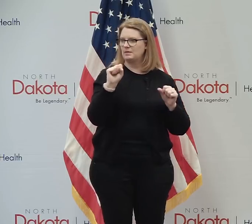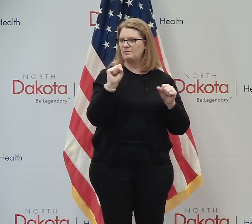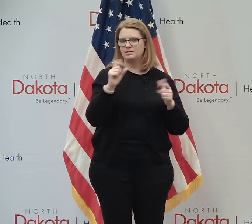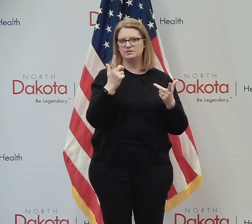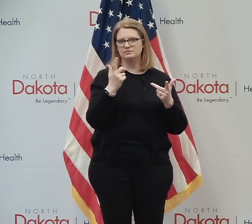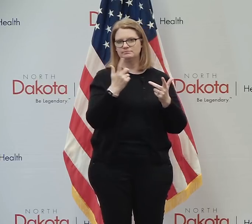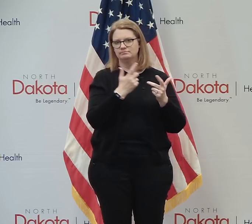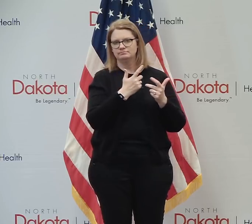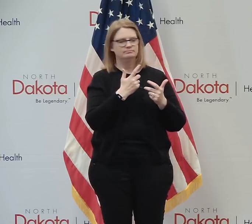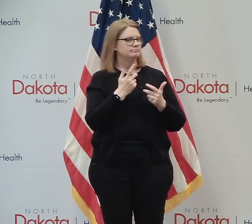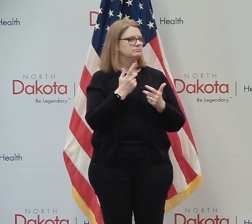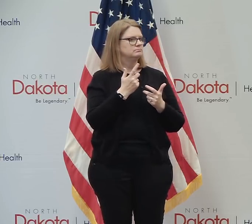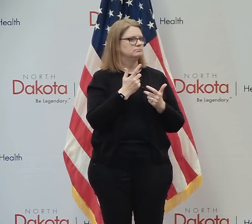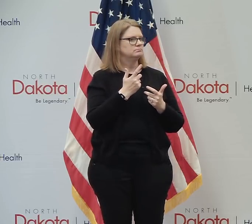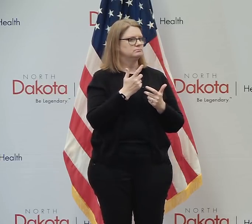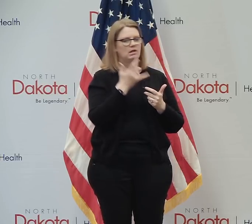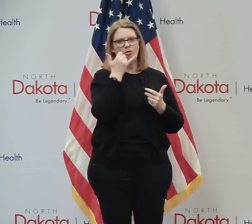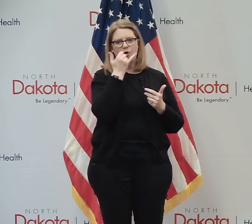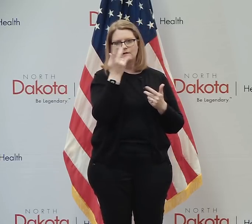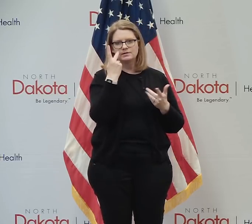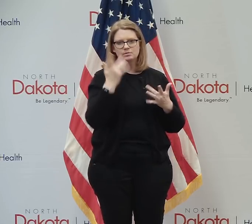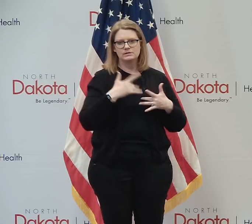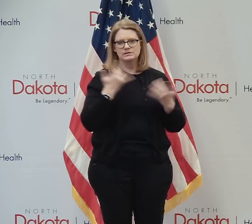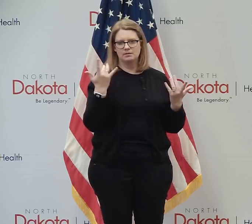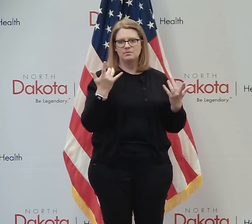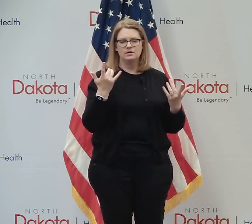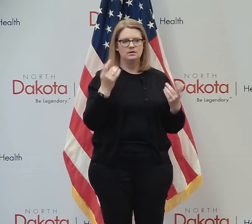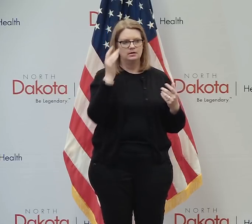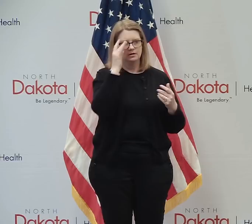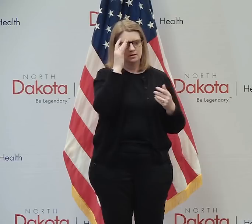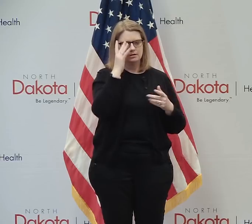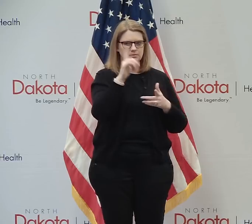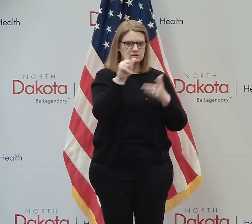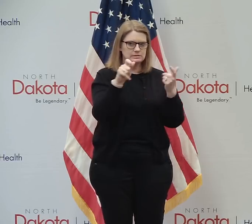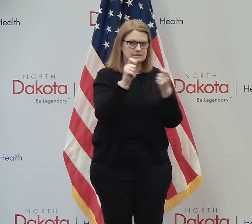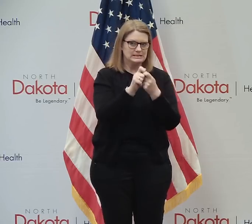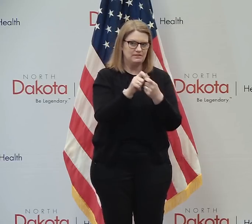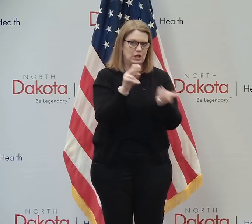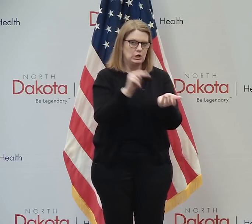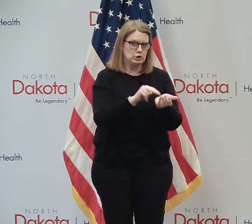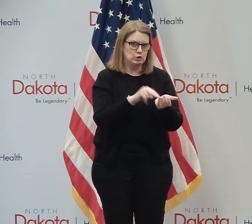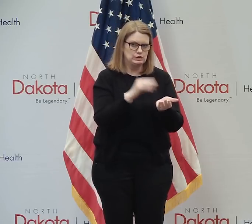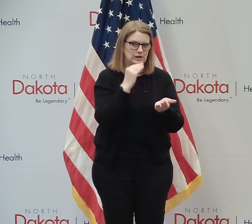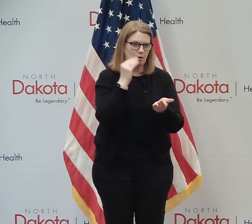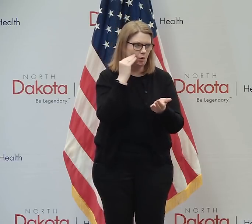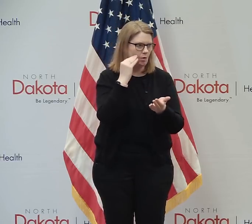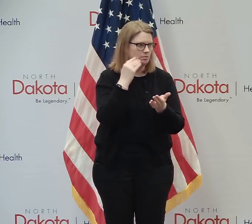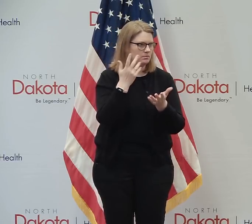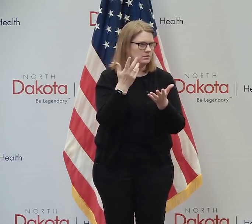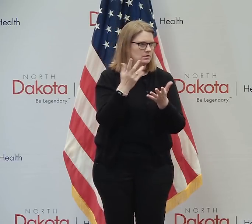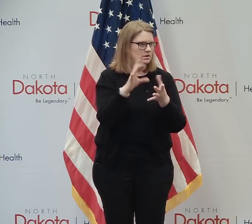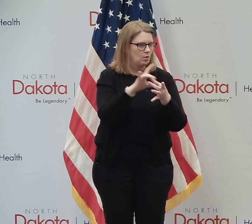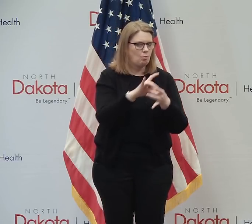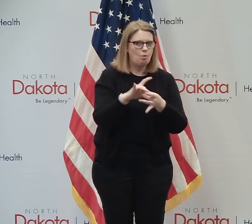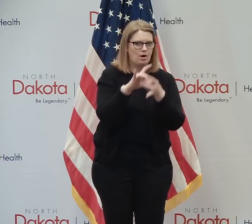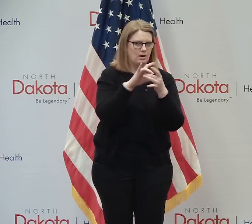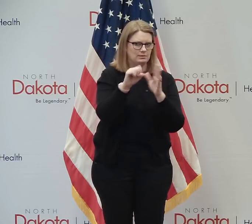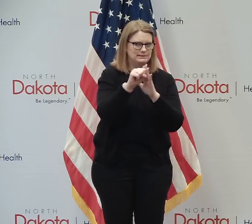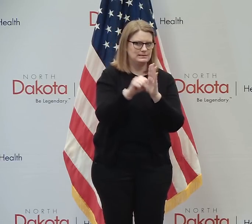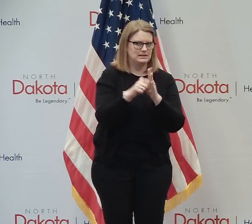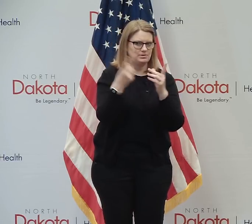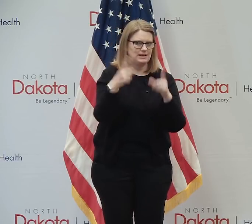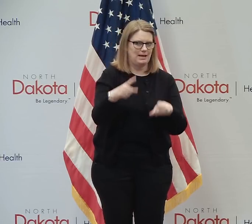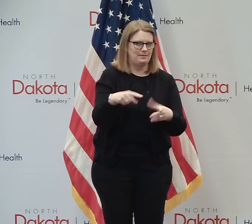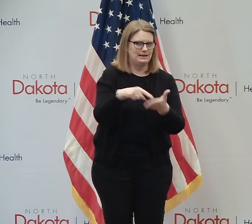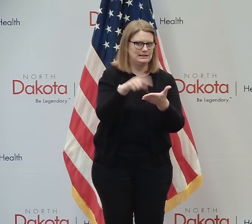down from them. But there is some targeted nursing home stuff that I guess coordinating with the state that's going on this